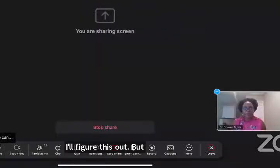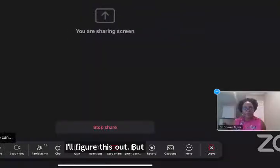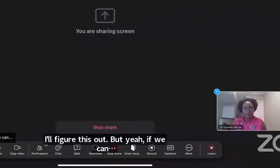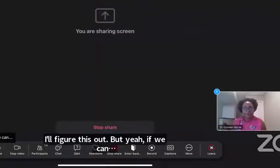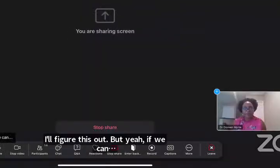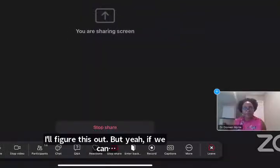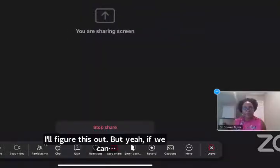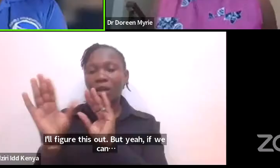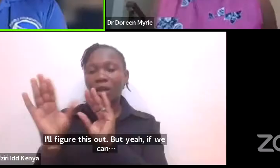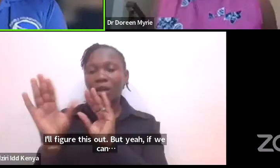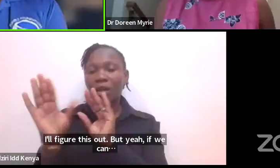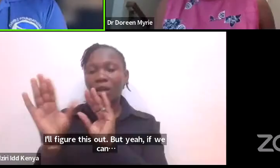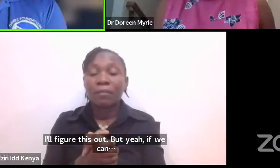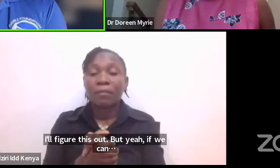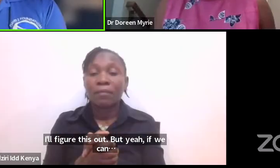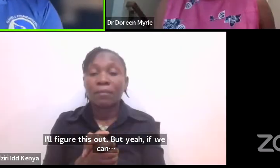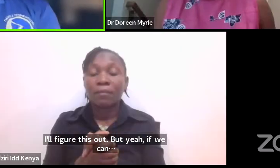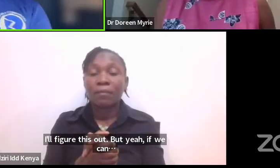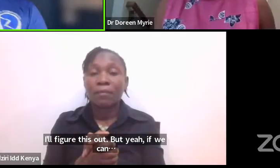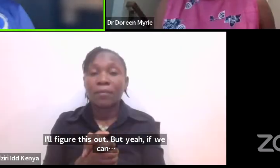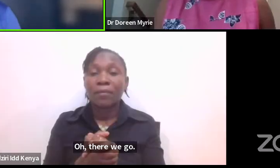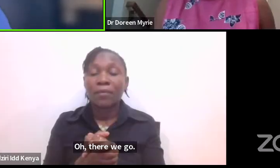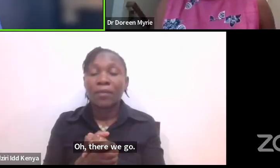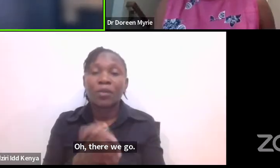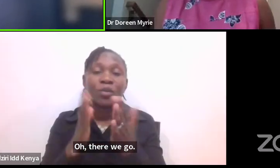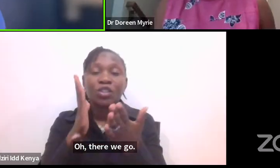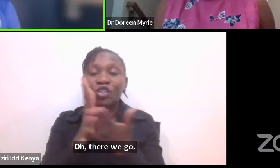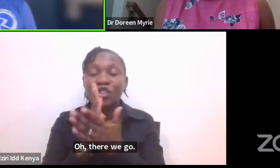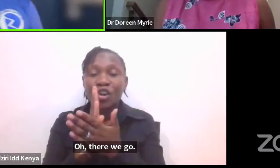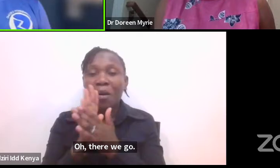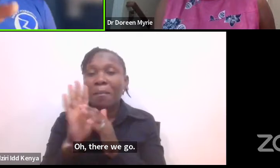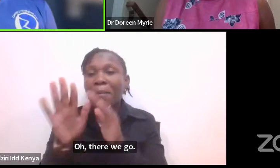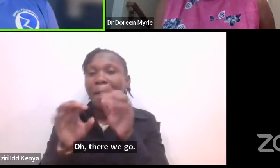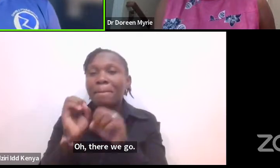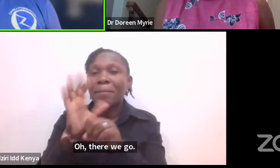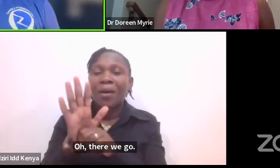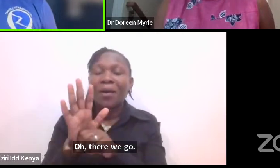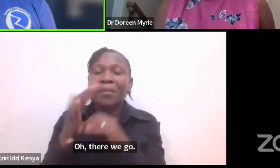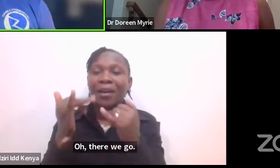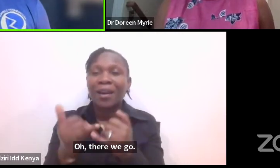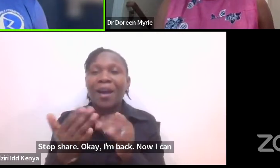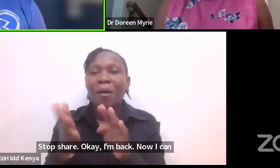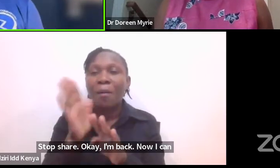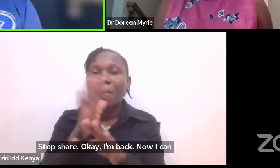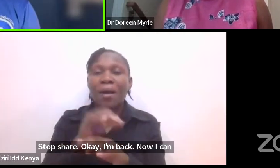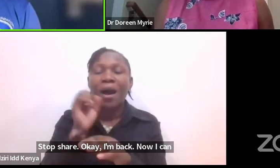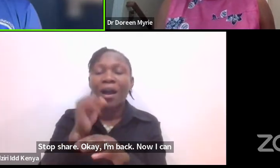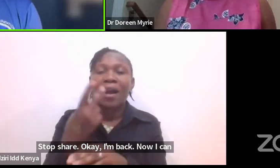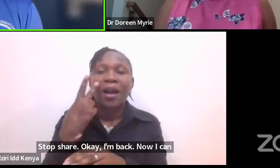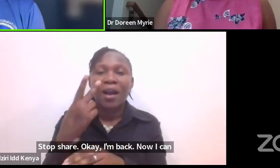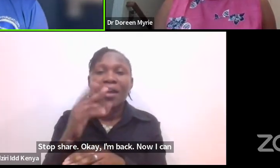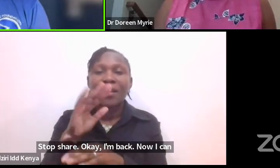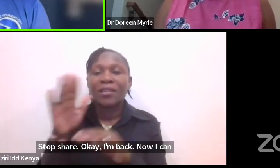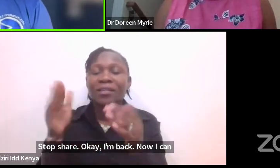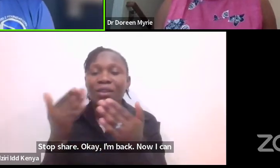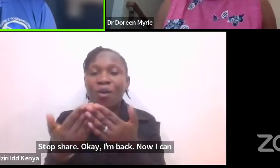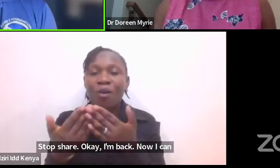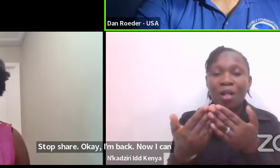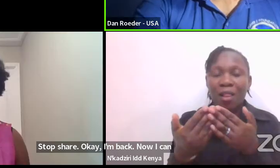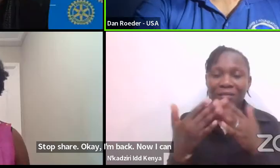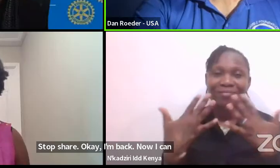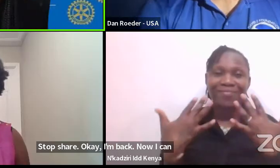go. Stop share. Okay, I'm back. Now I can see everybody. All